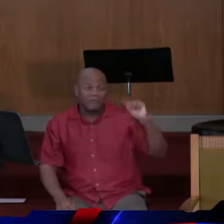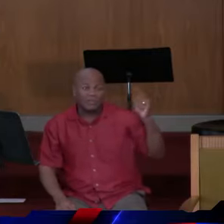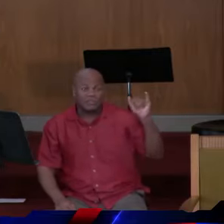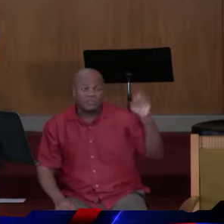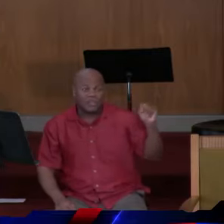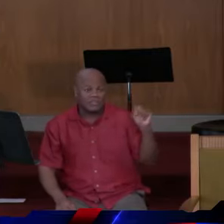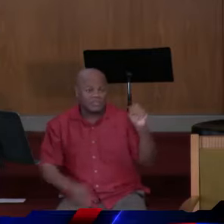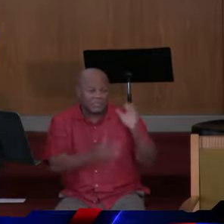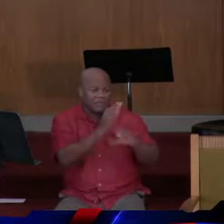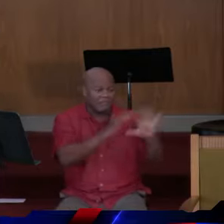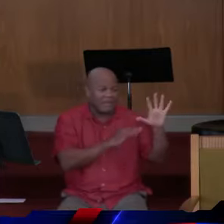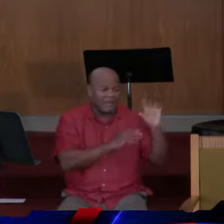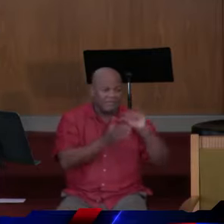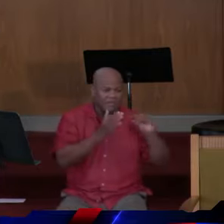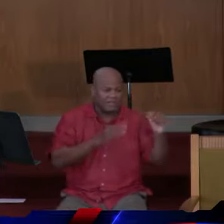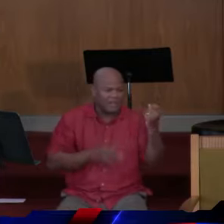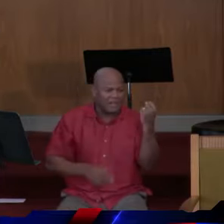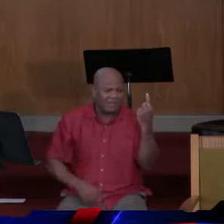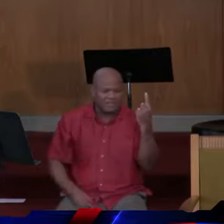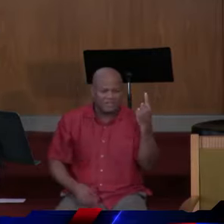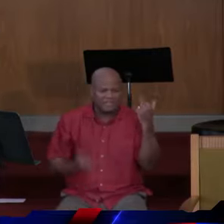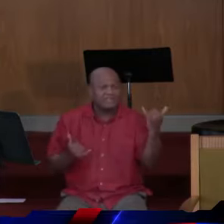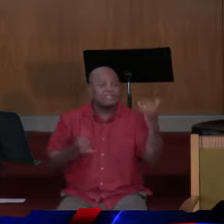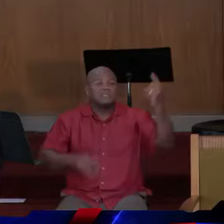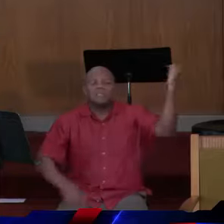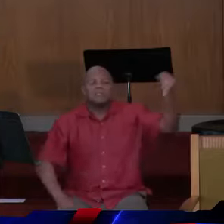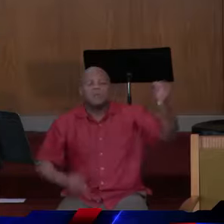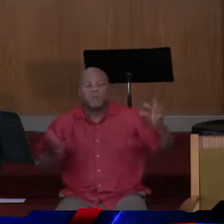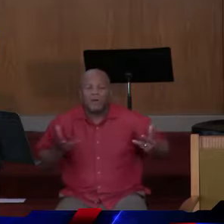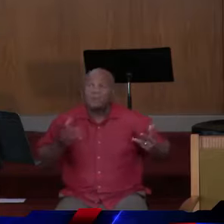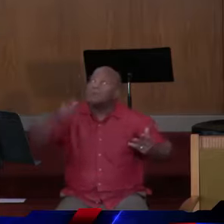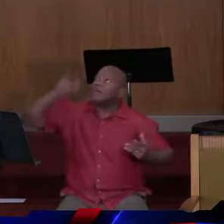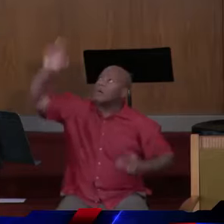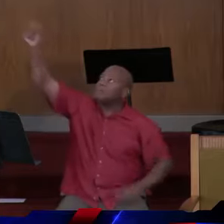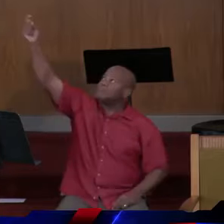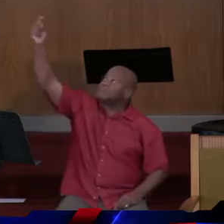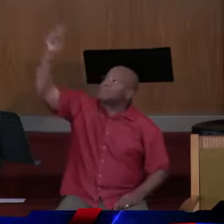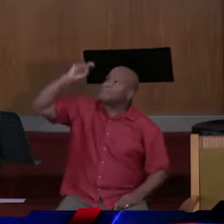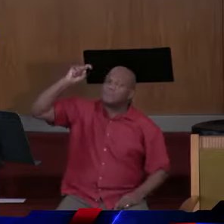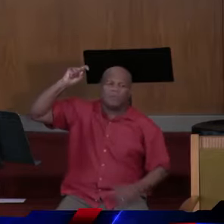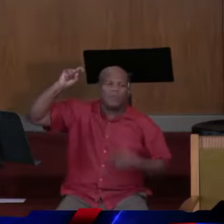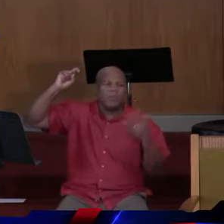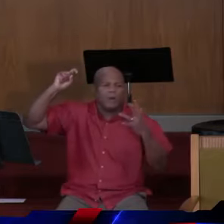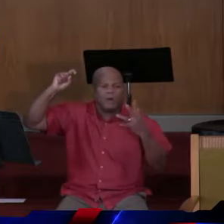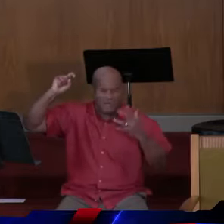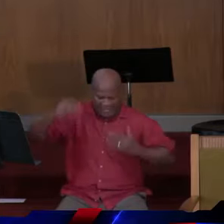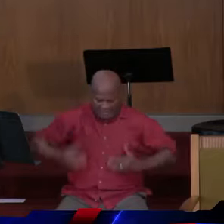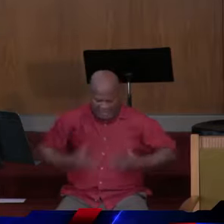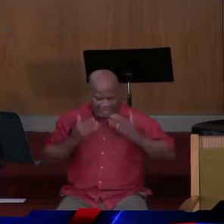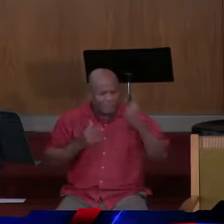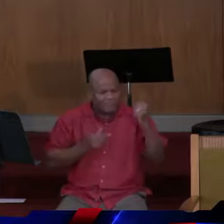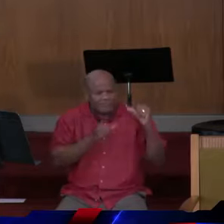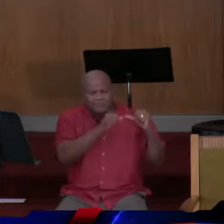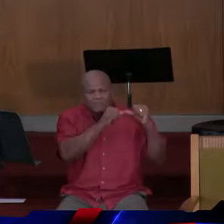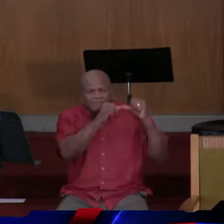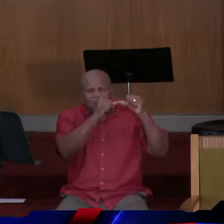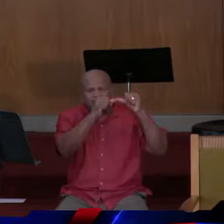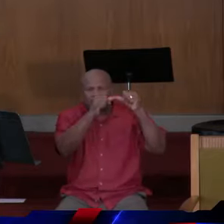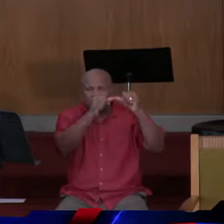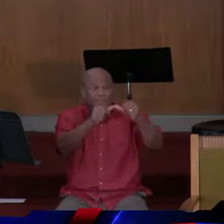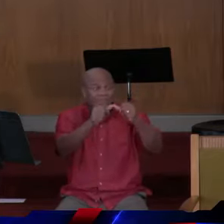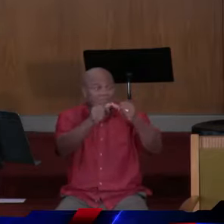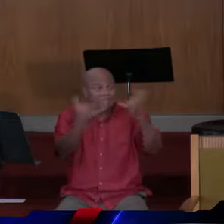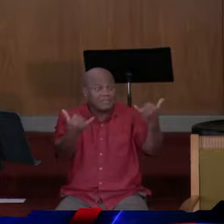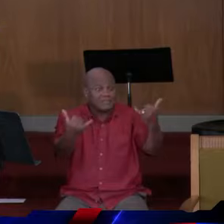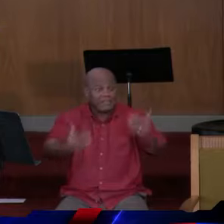1 John 5:11-12. And this is the testimony that God has given us eternal life, and this life is in his Son. Watch